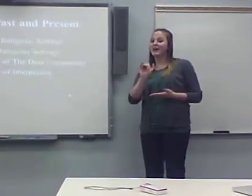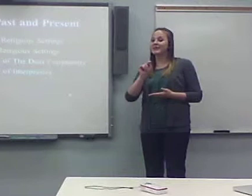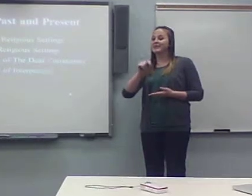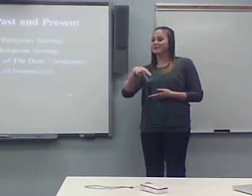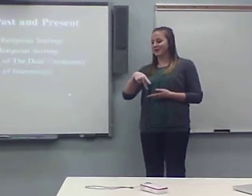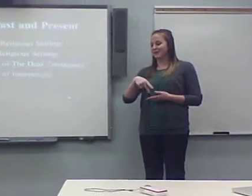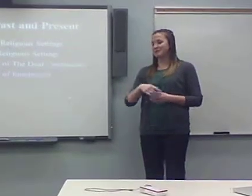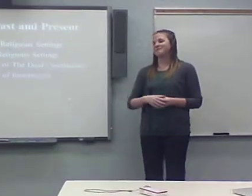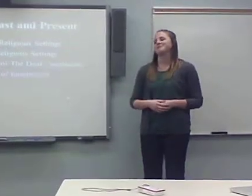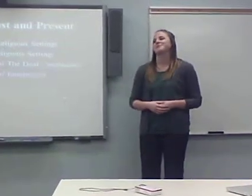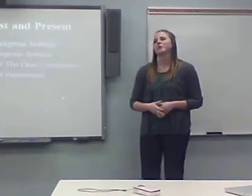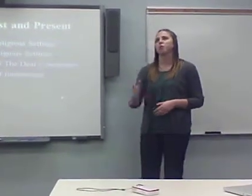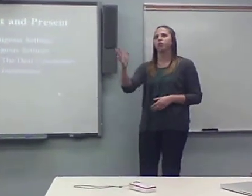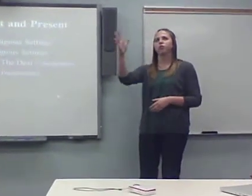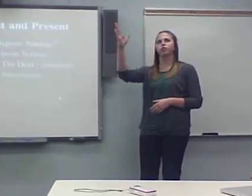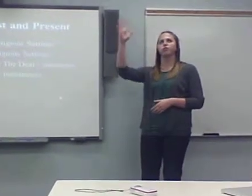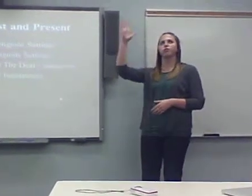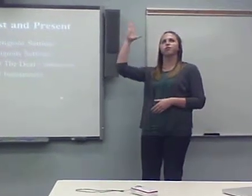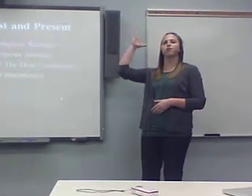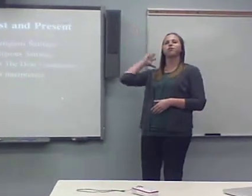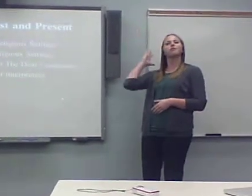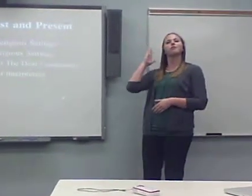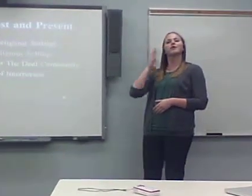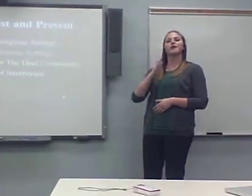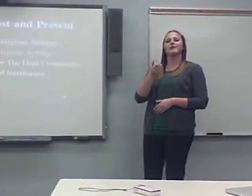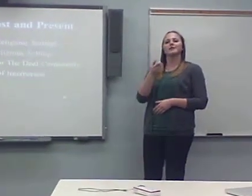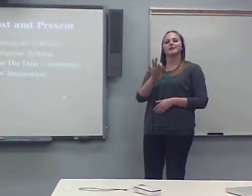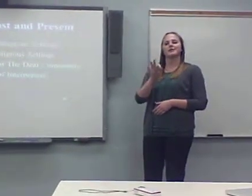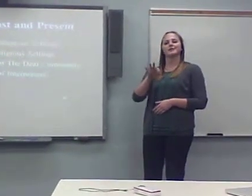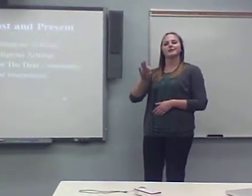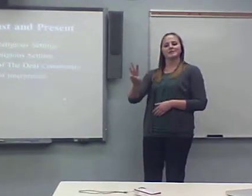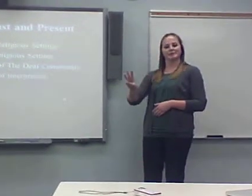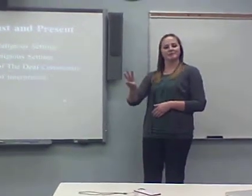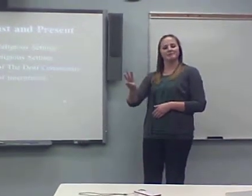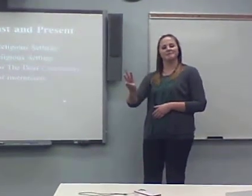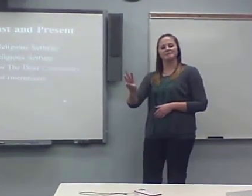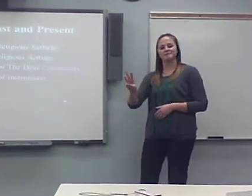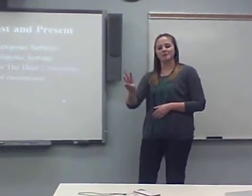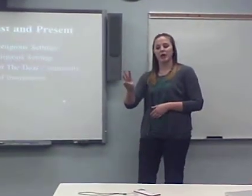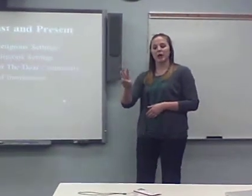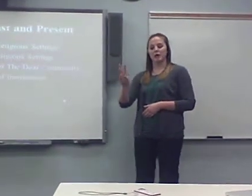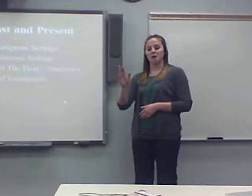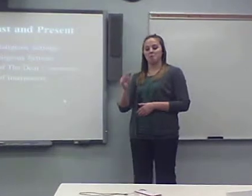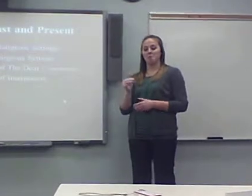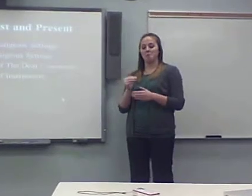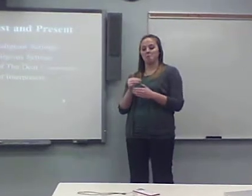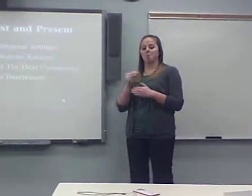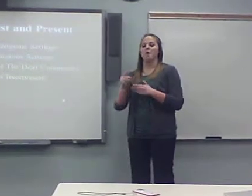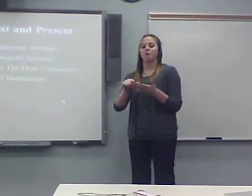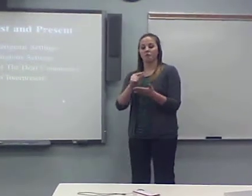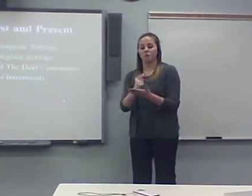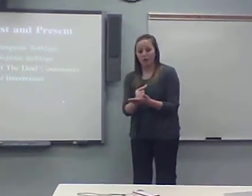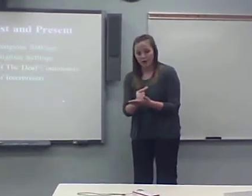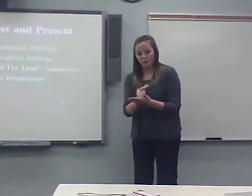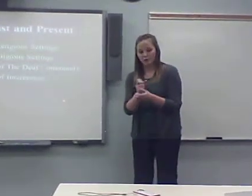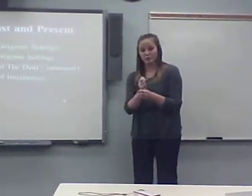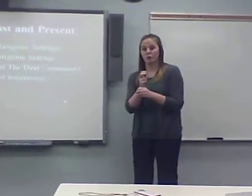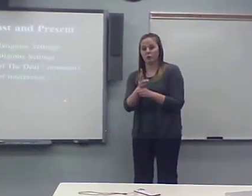a long time ago in 1996. And 2 years later, I received my first certification, my CI, and then I got my CT the